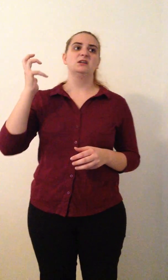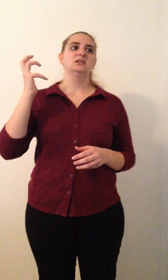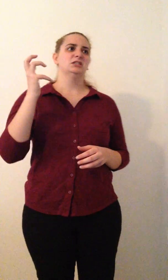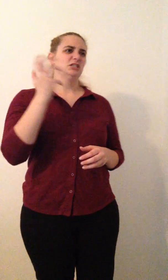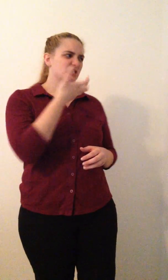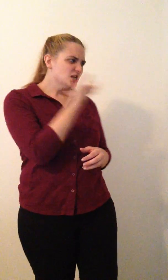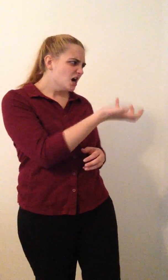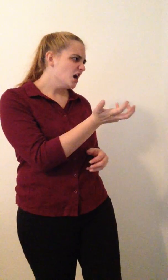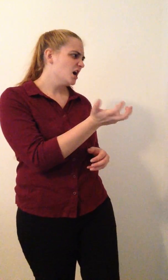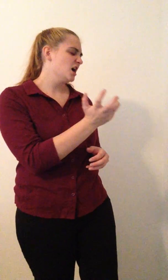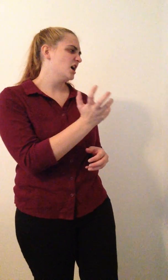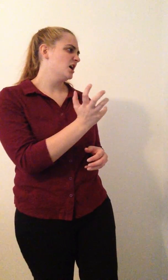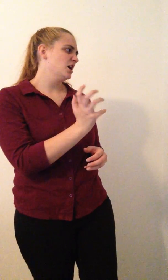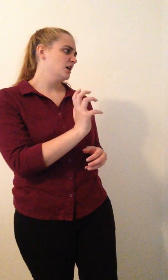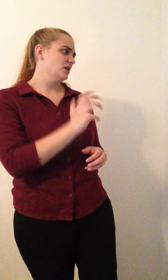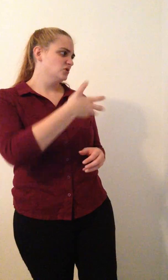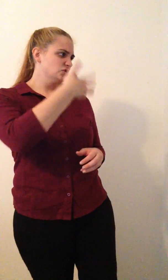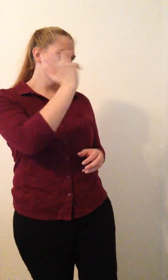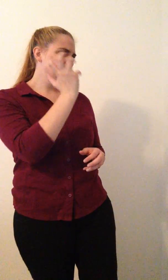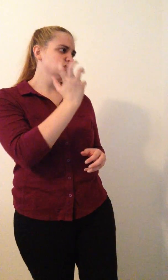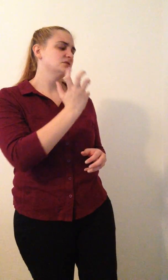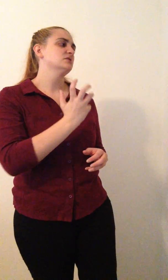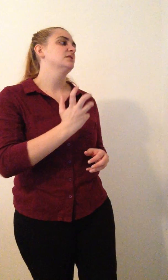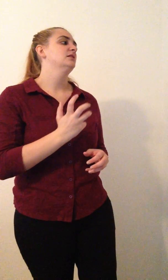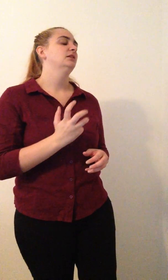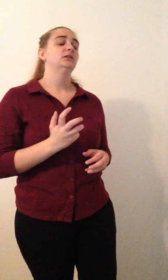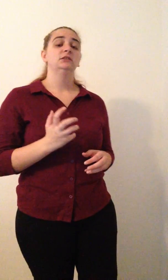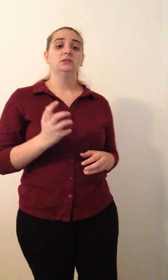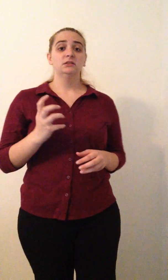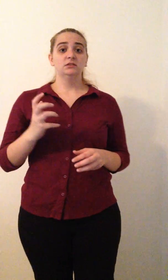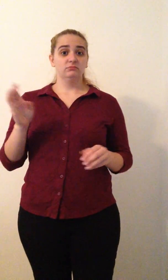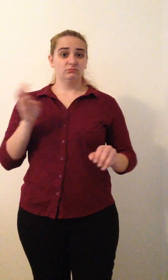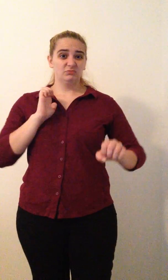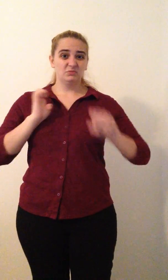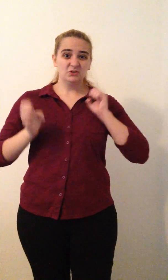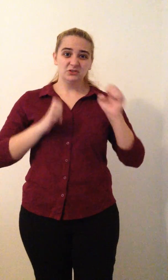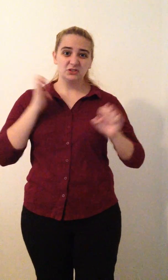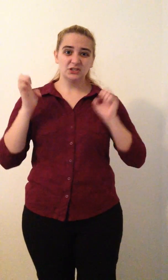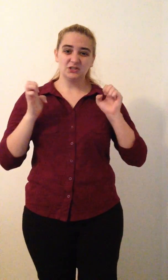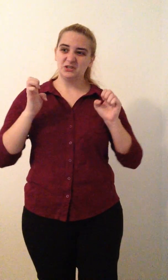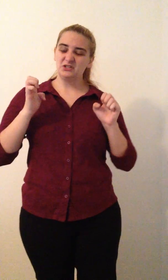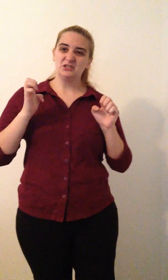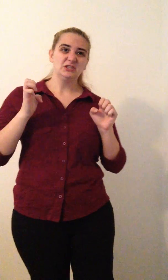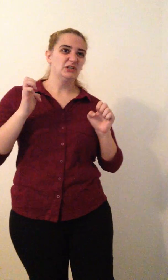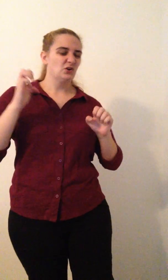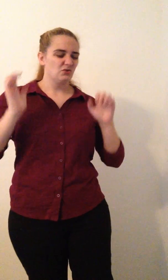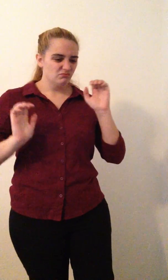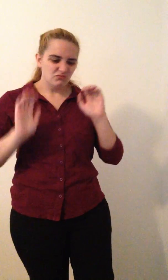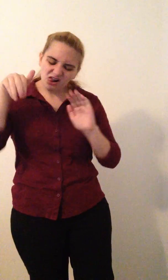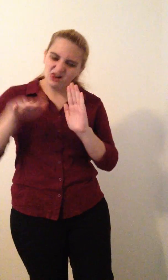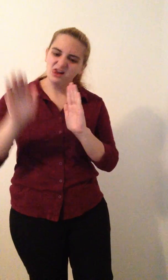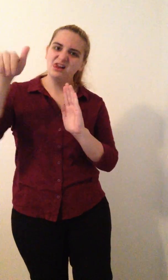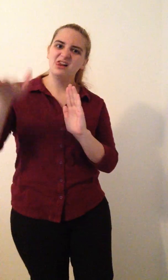you when they don't get their way, emotional meltdowns, arguments, escalating very quickly. All of these things